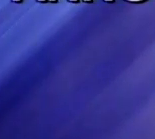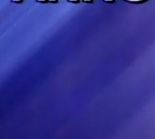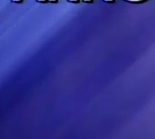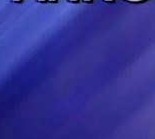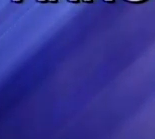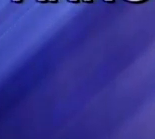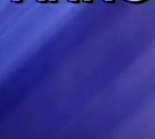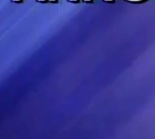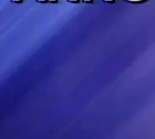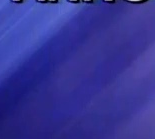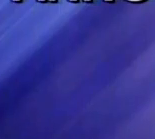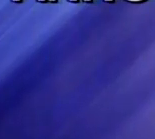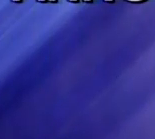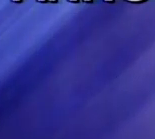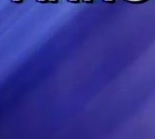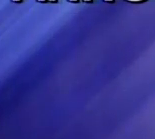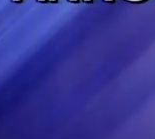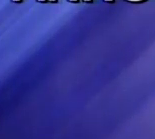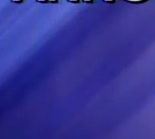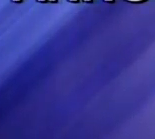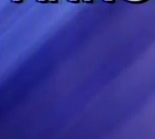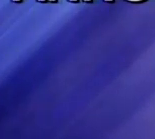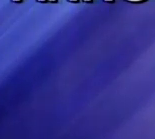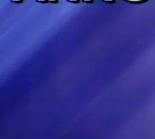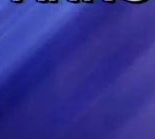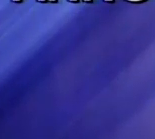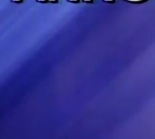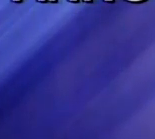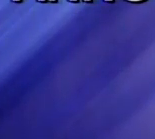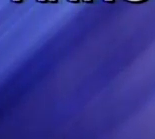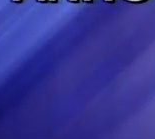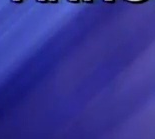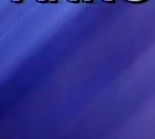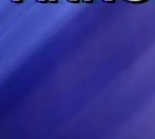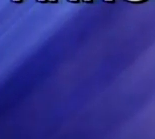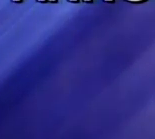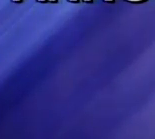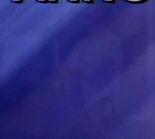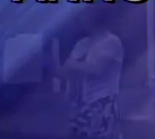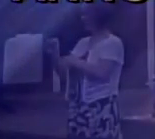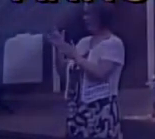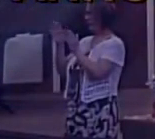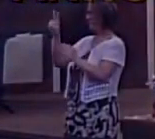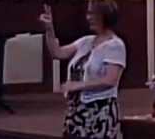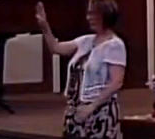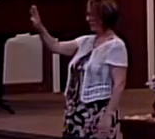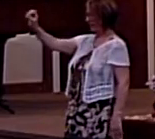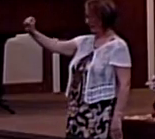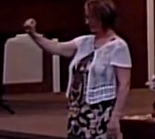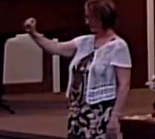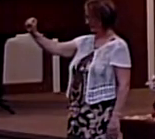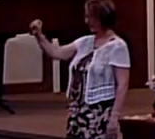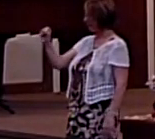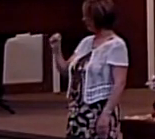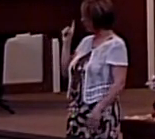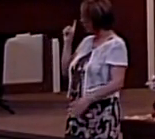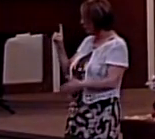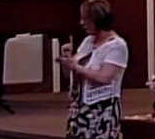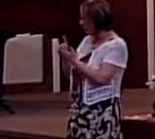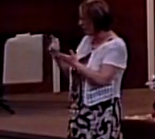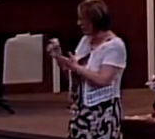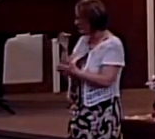Also, Submerged, our vacation Bible school, is right around the corner. That is right at about a week away.